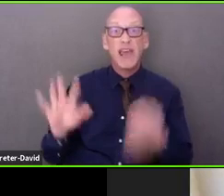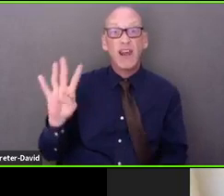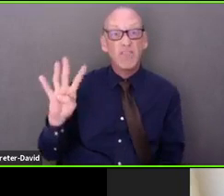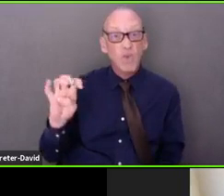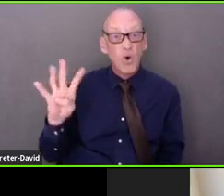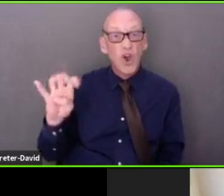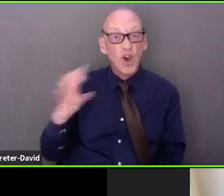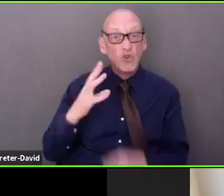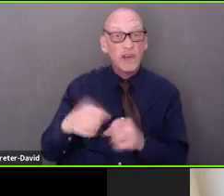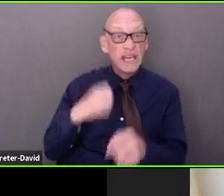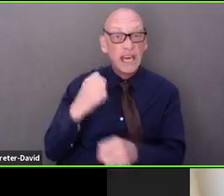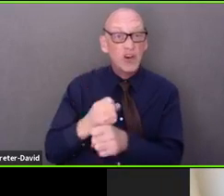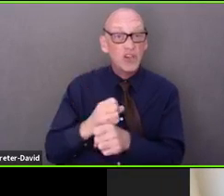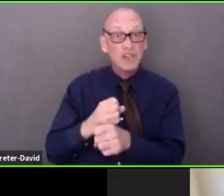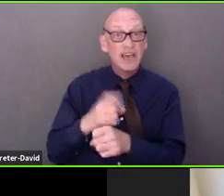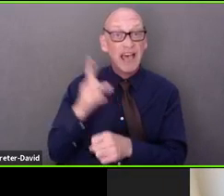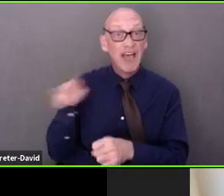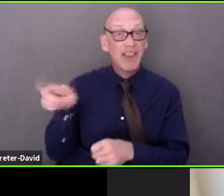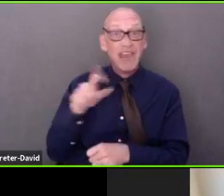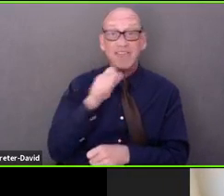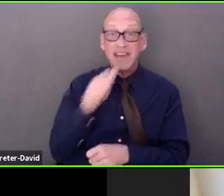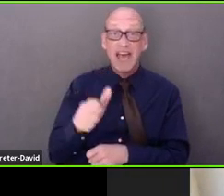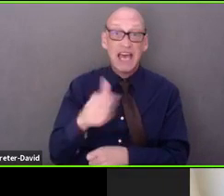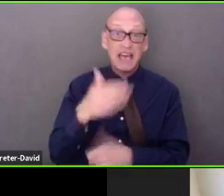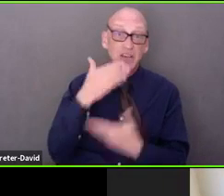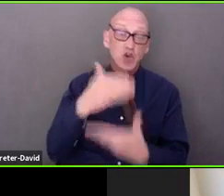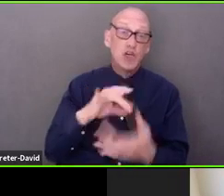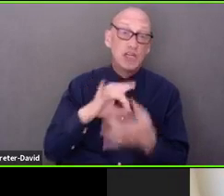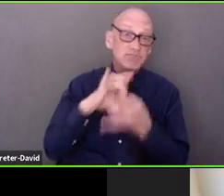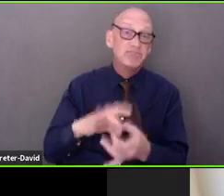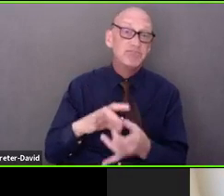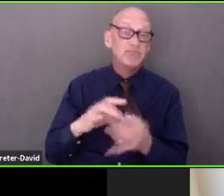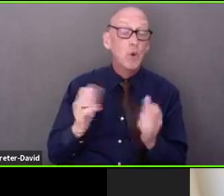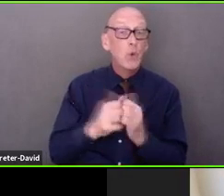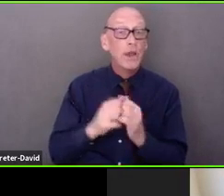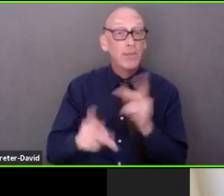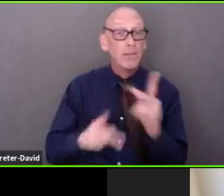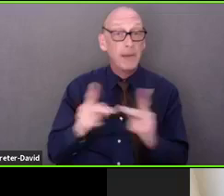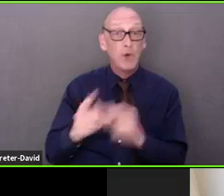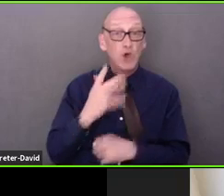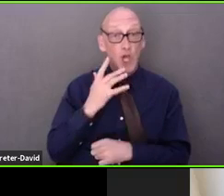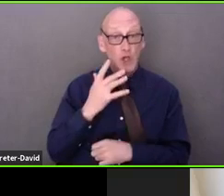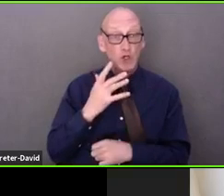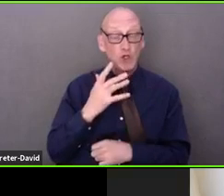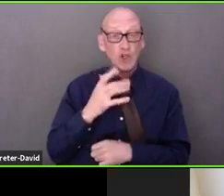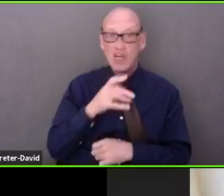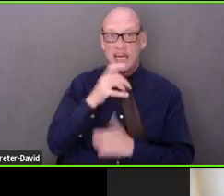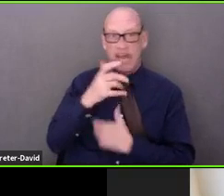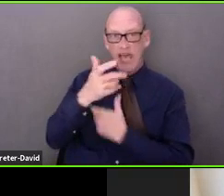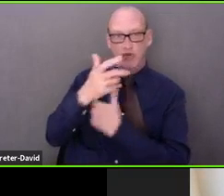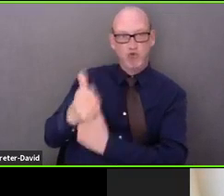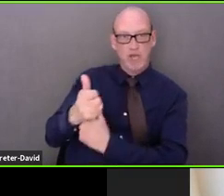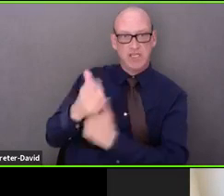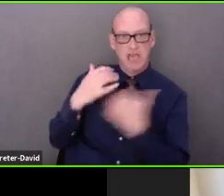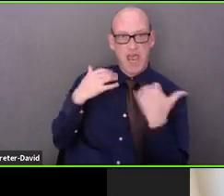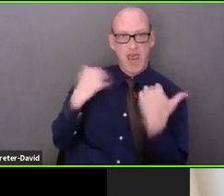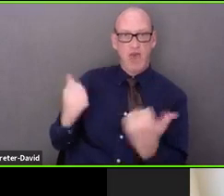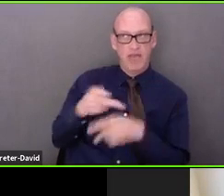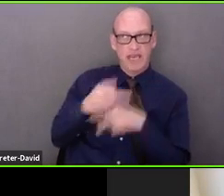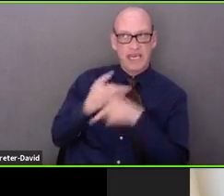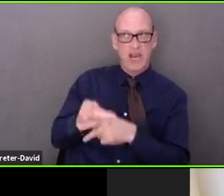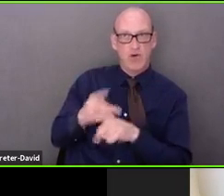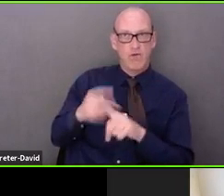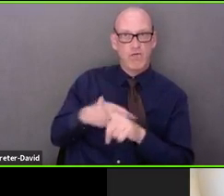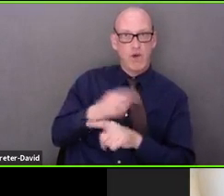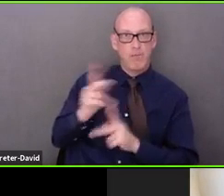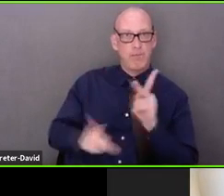years, hasn't been a color. And so there's a distrust of the healthcare system. And